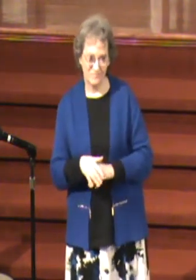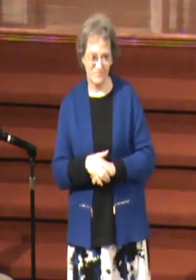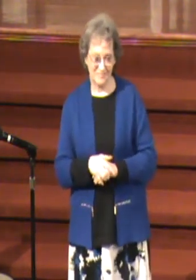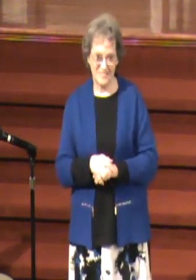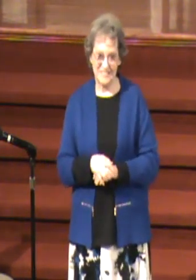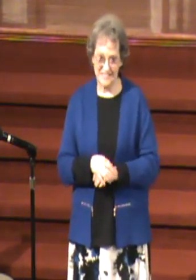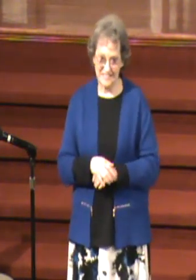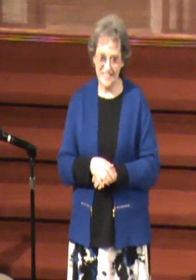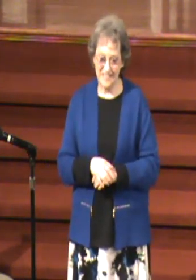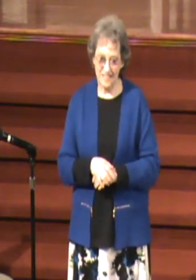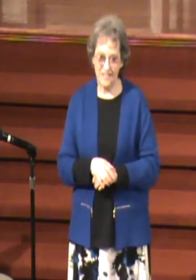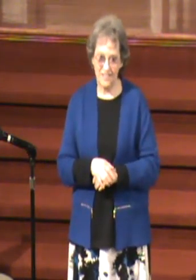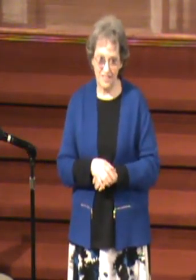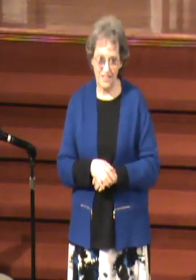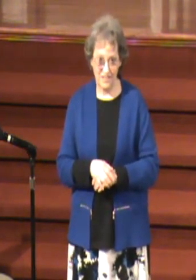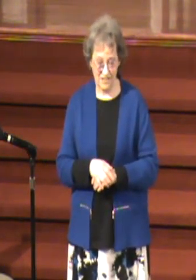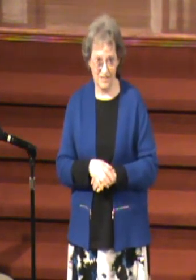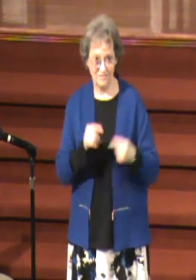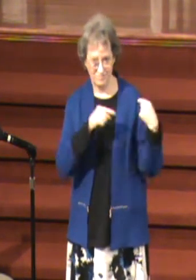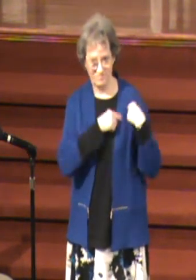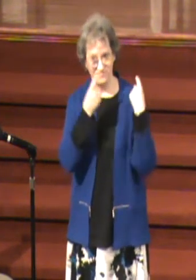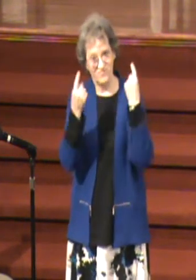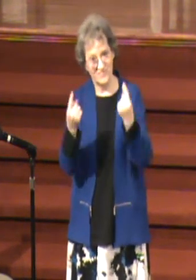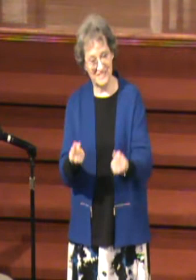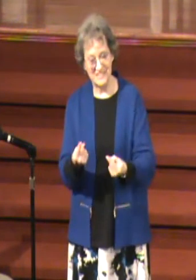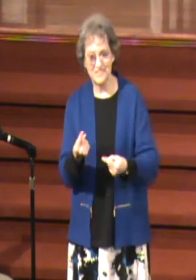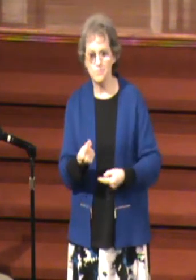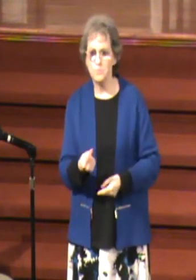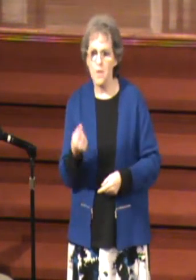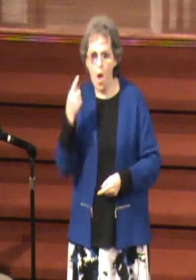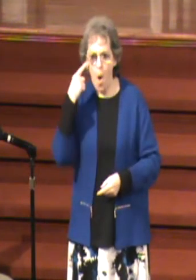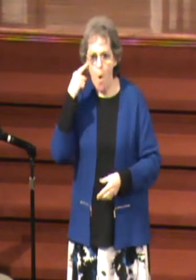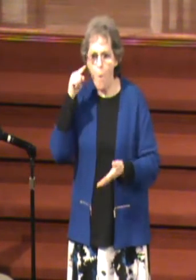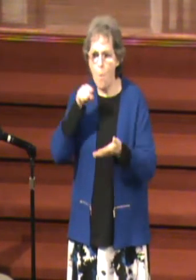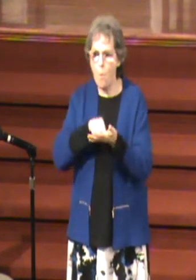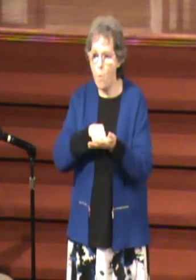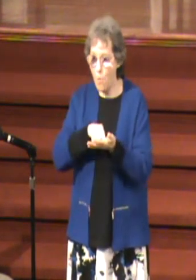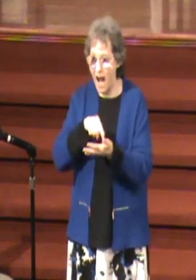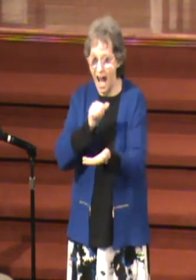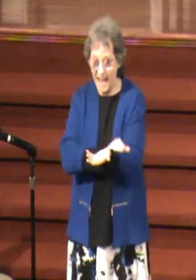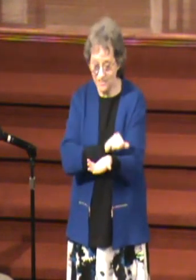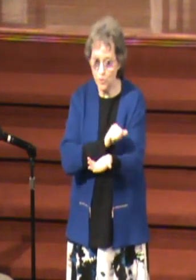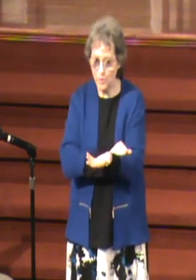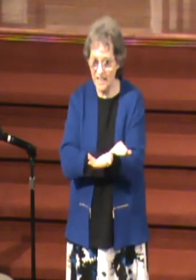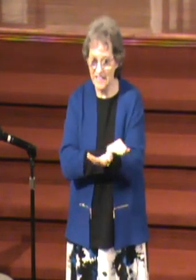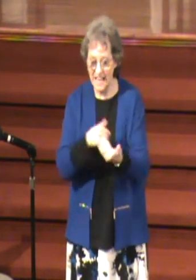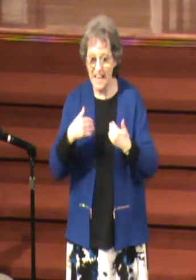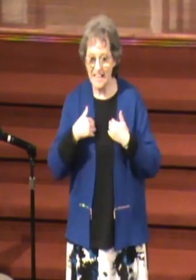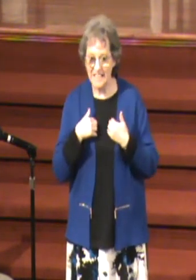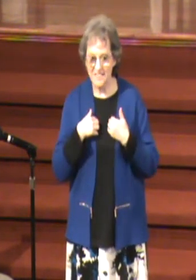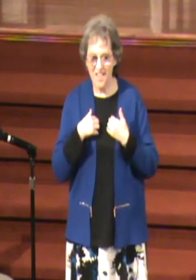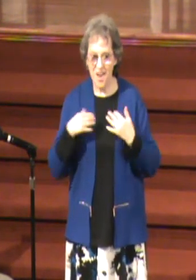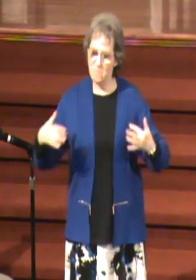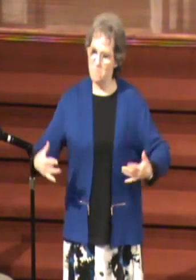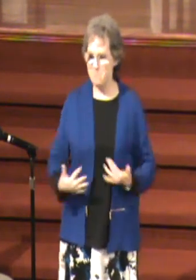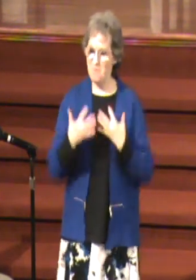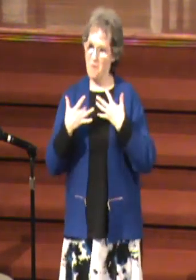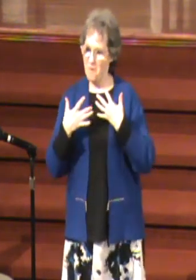And through the years, watching Antionette, she had a vivacious spirit about her.